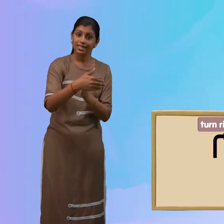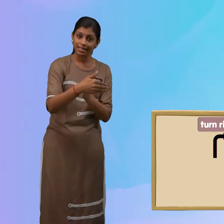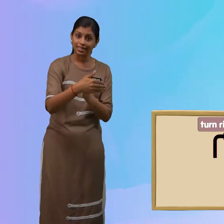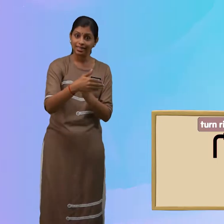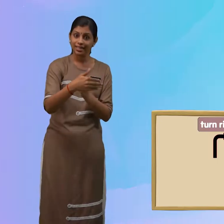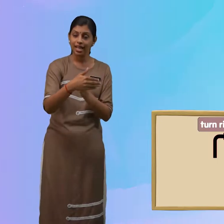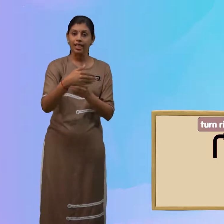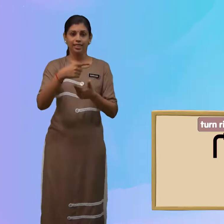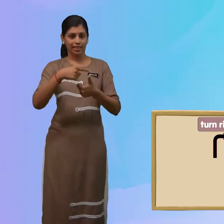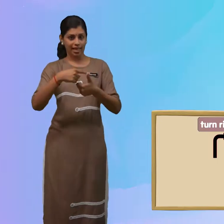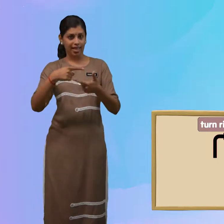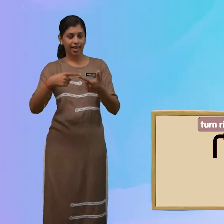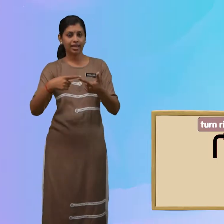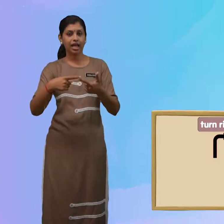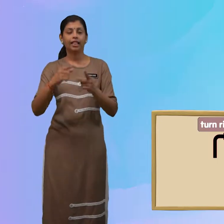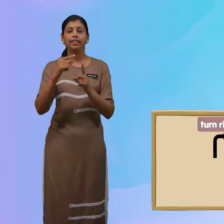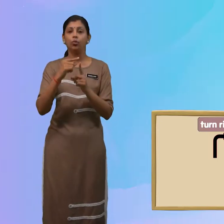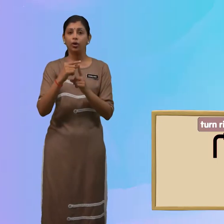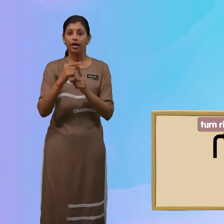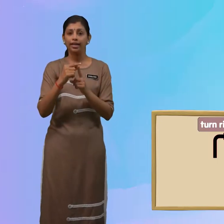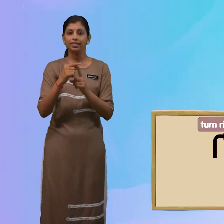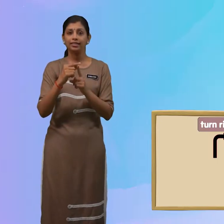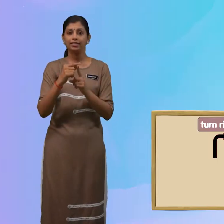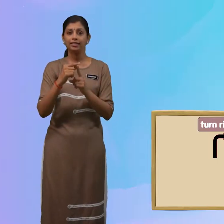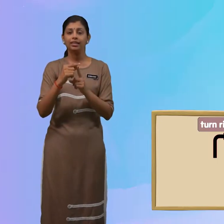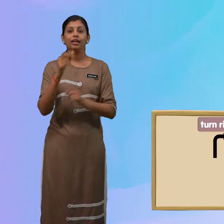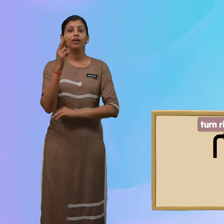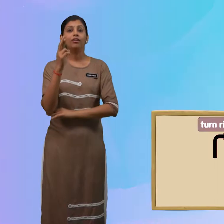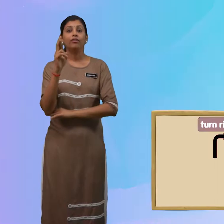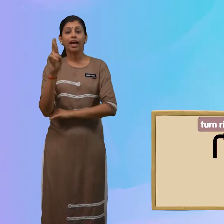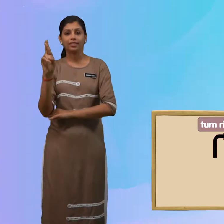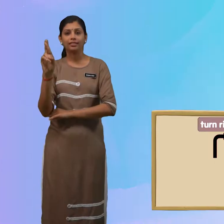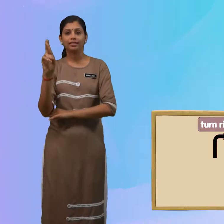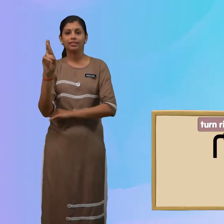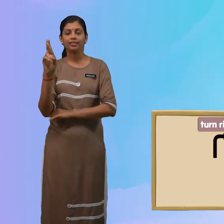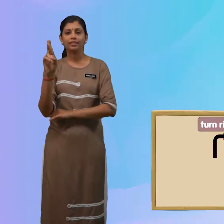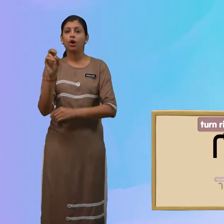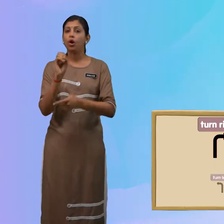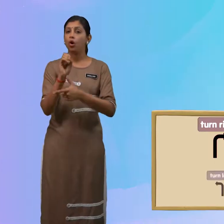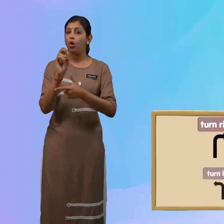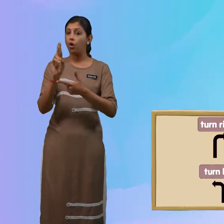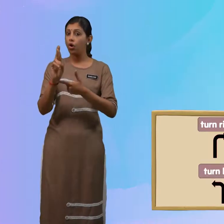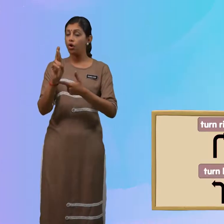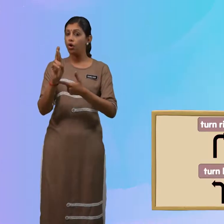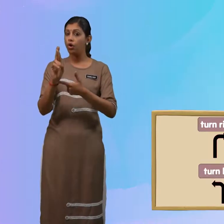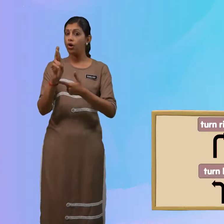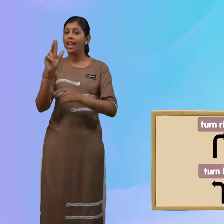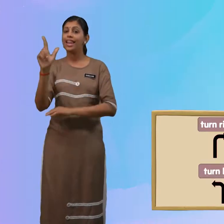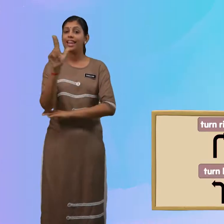Turn. Then, the word right or